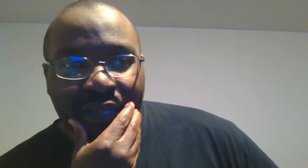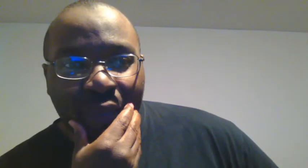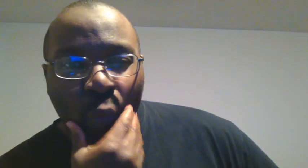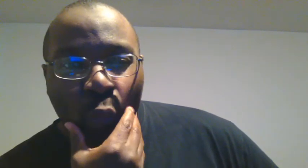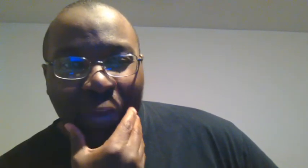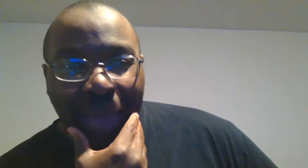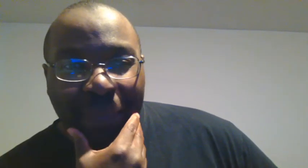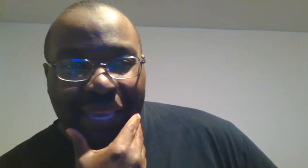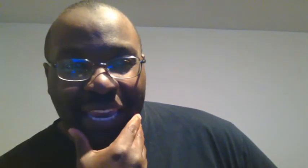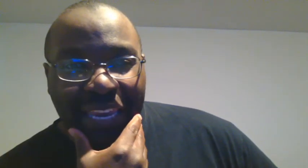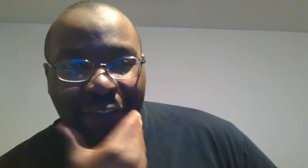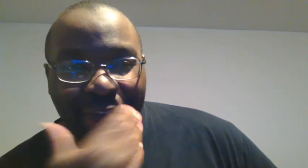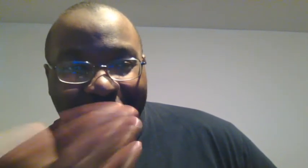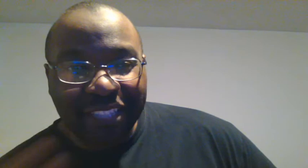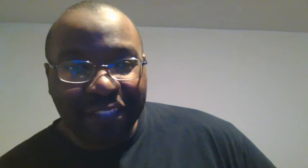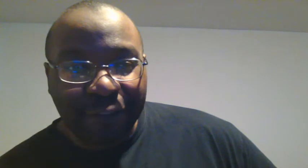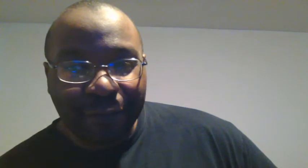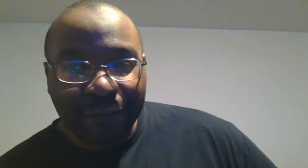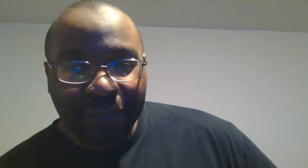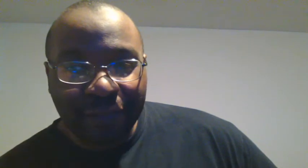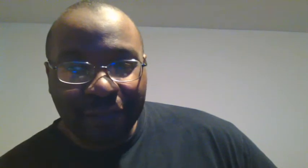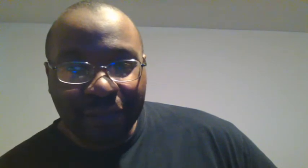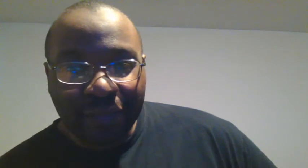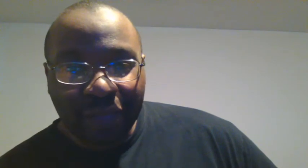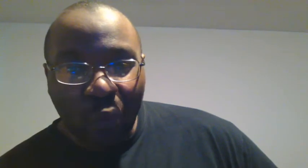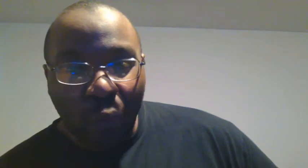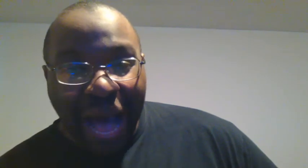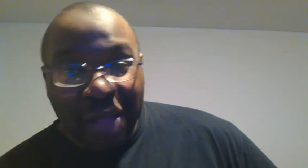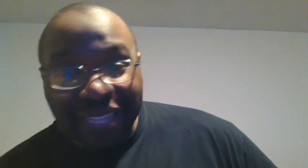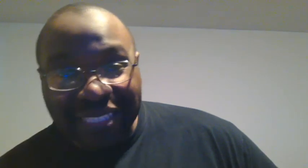Would I be effective while in sin?